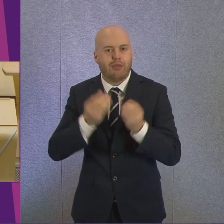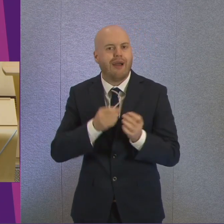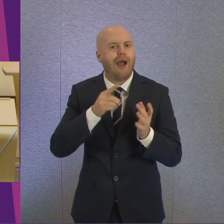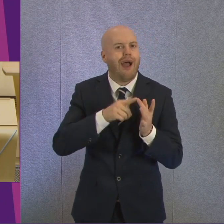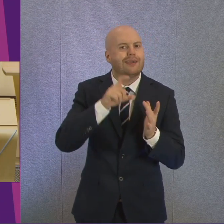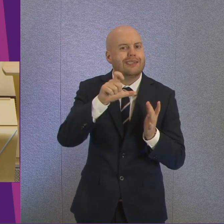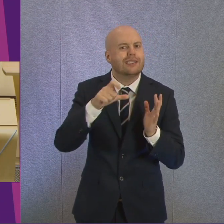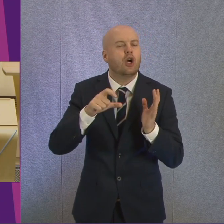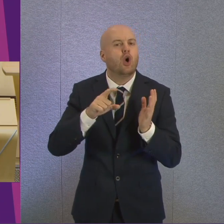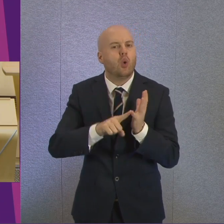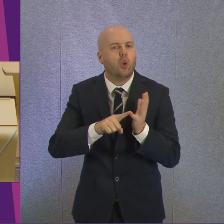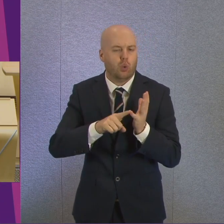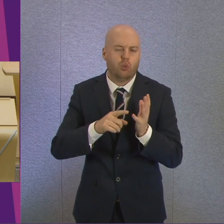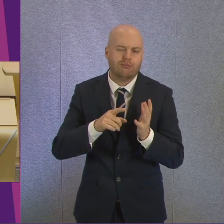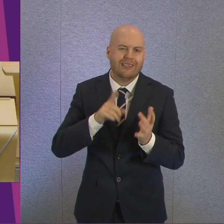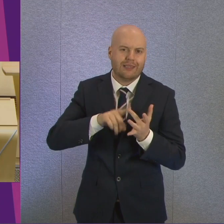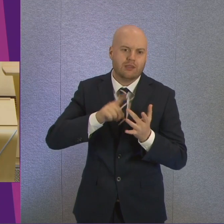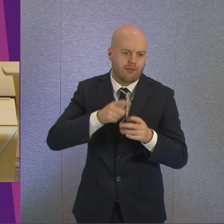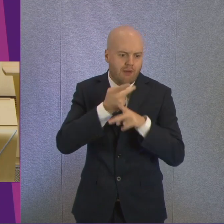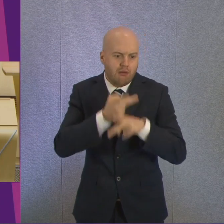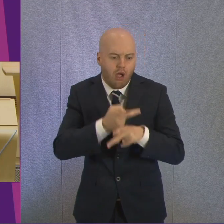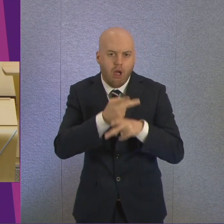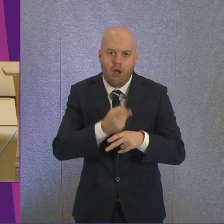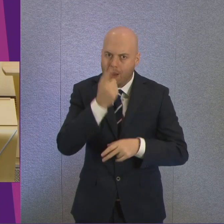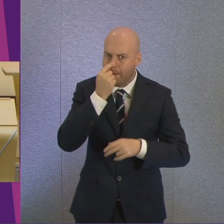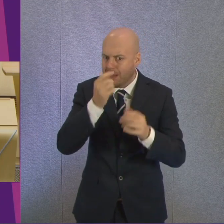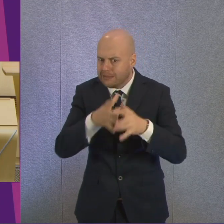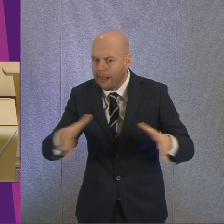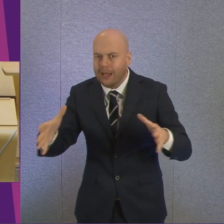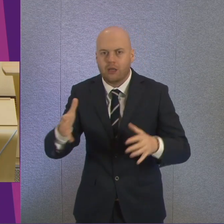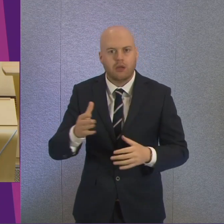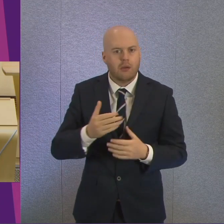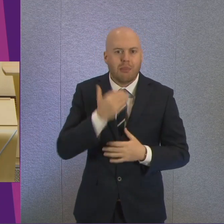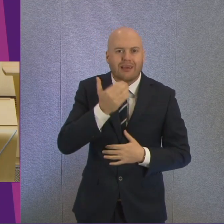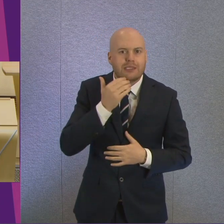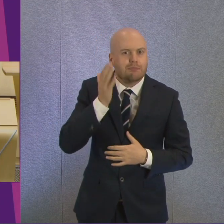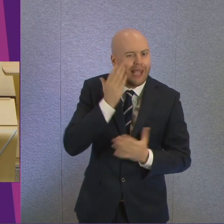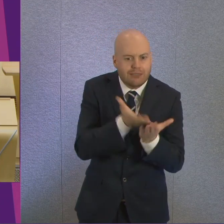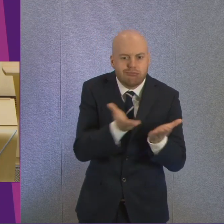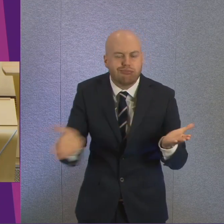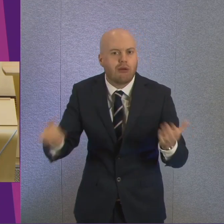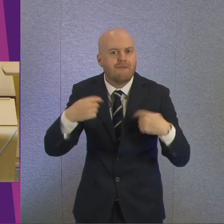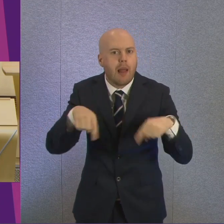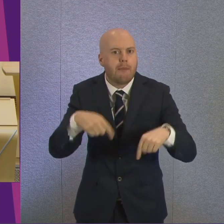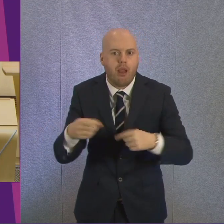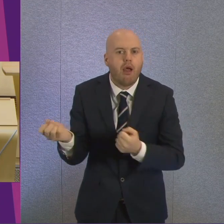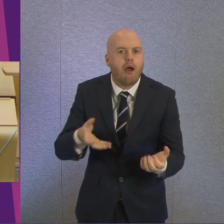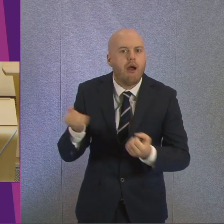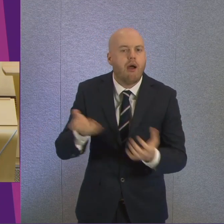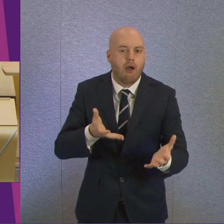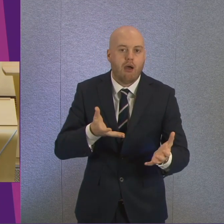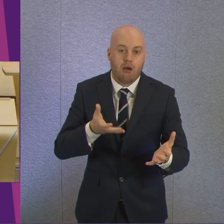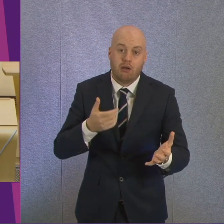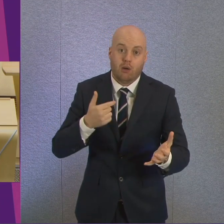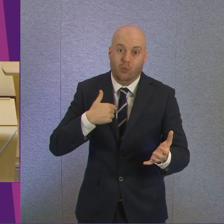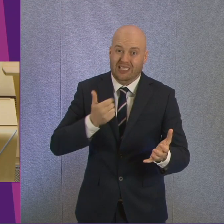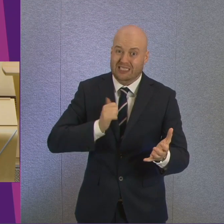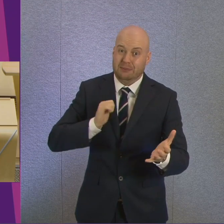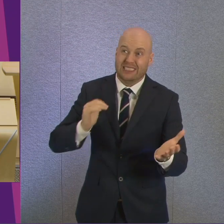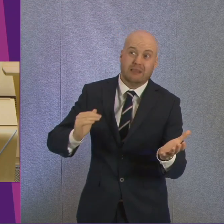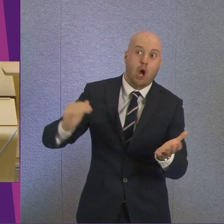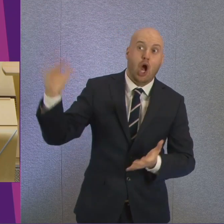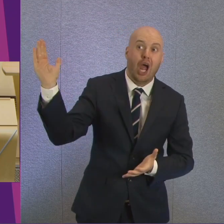bed availability has ensured that we have so far kept the number of cases below our capacity to